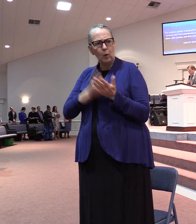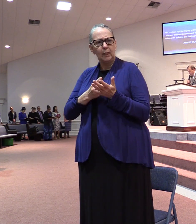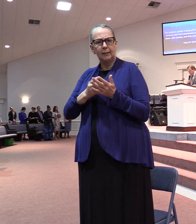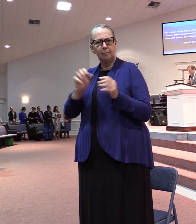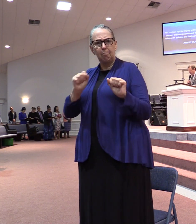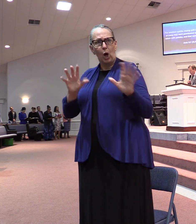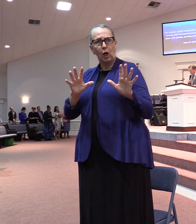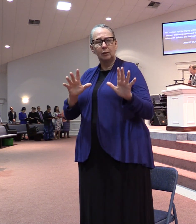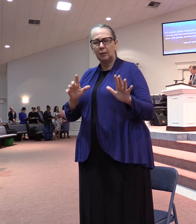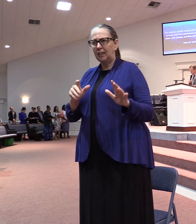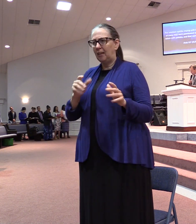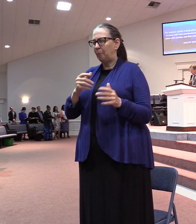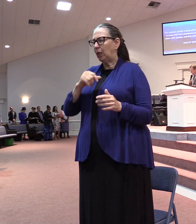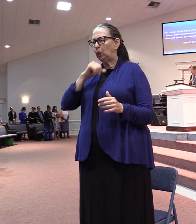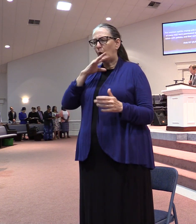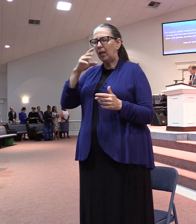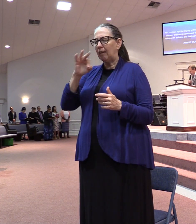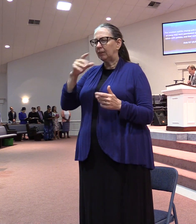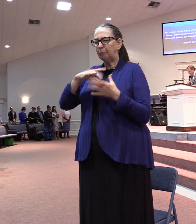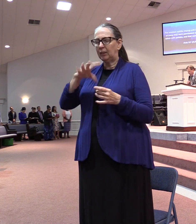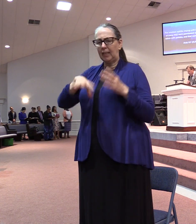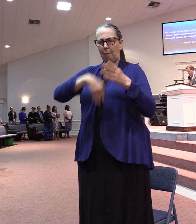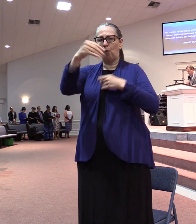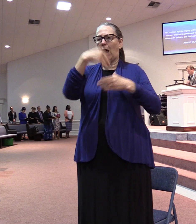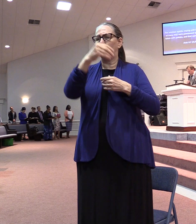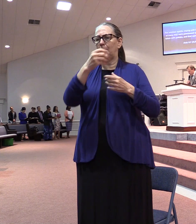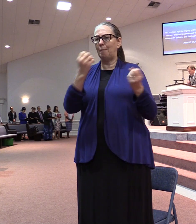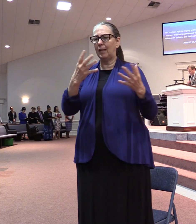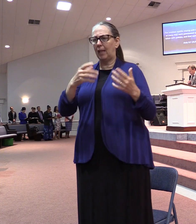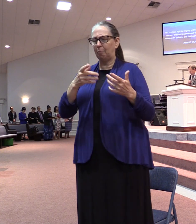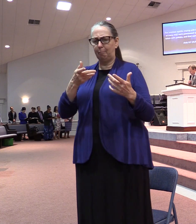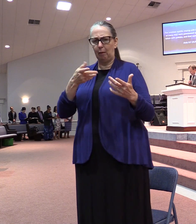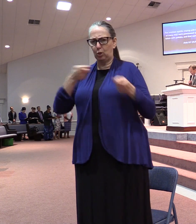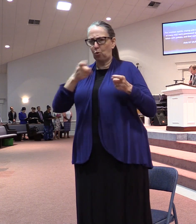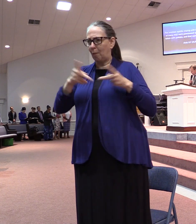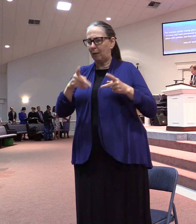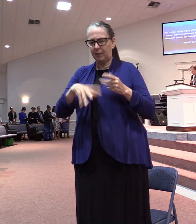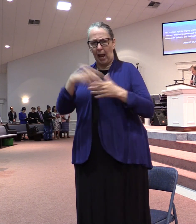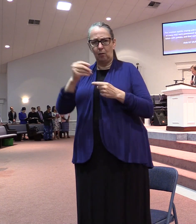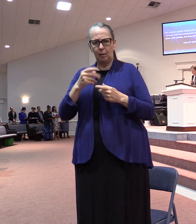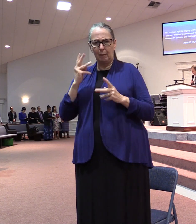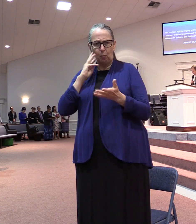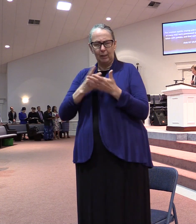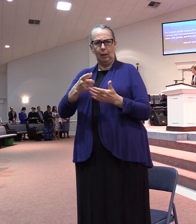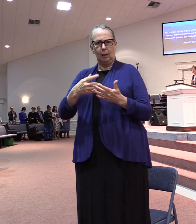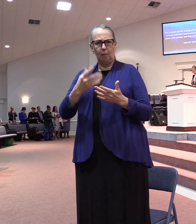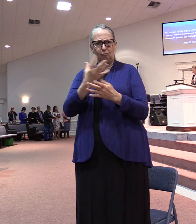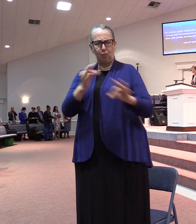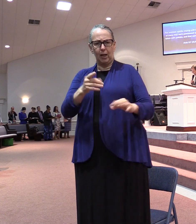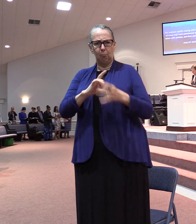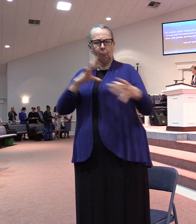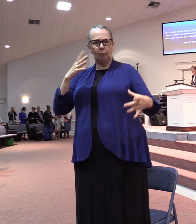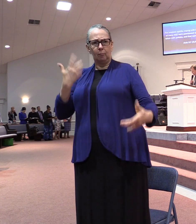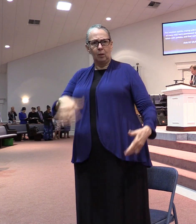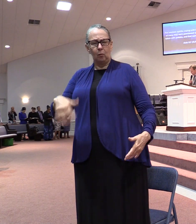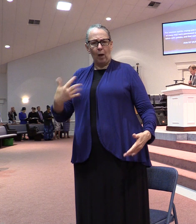unclean spirits, crying with a loud voice, came out of many that were possessed with them, and many taken with palsies and that were